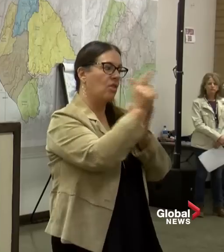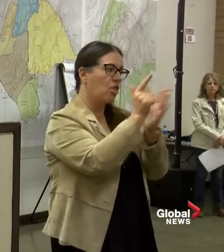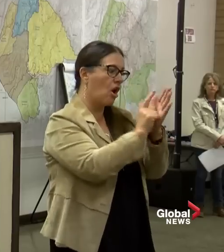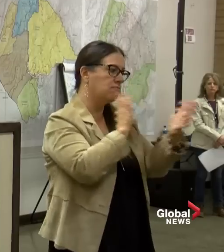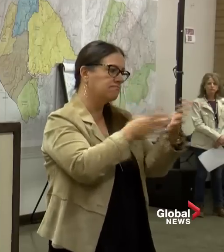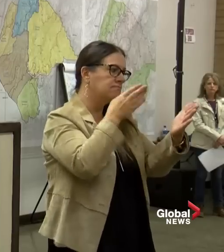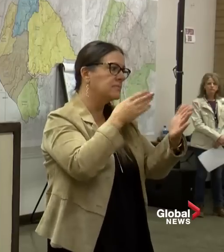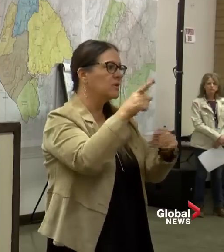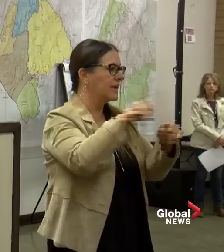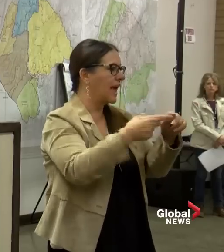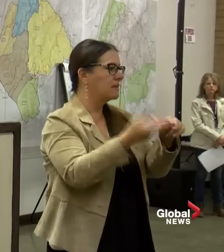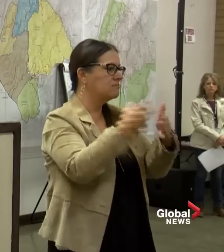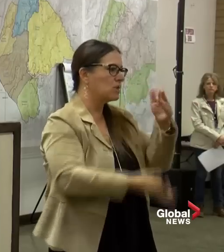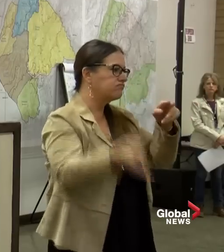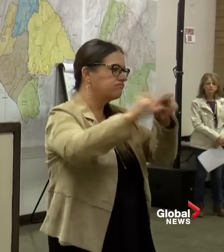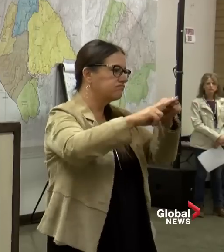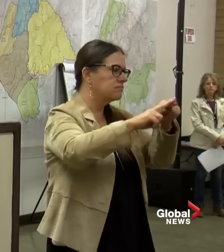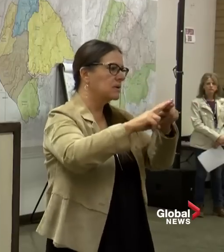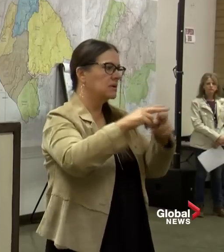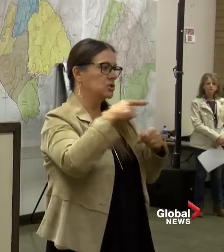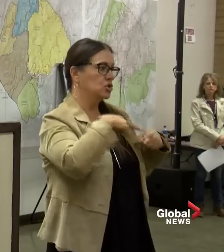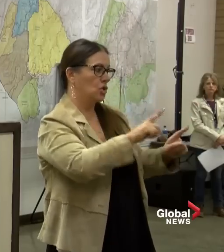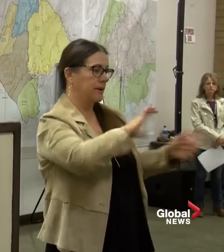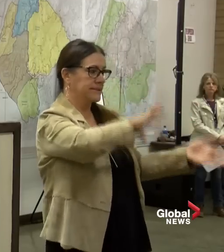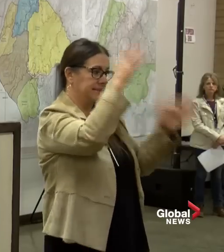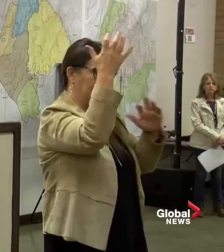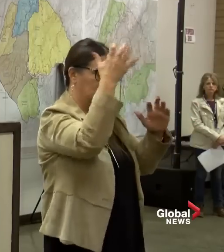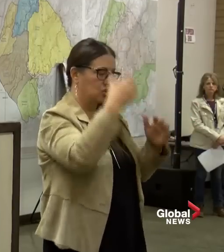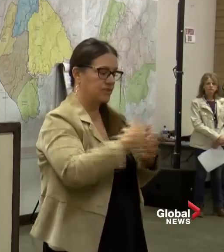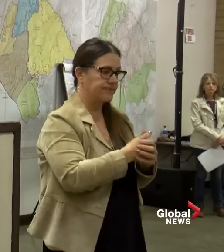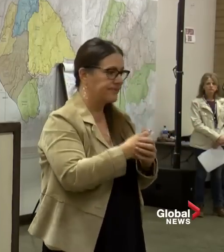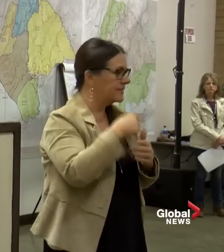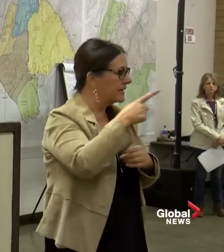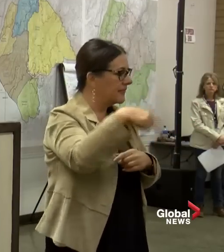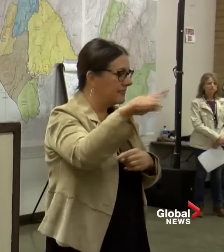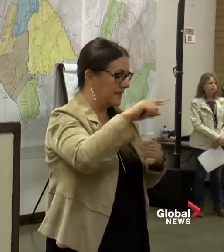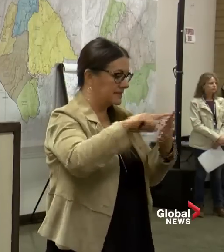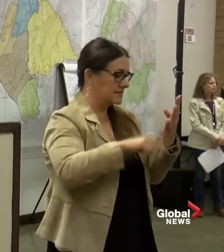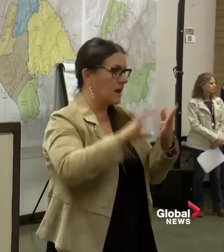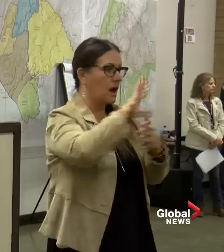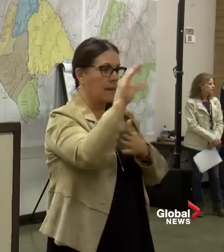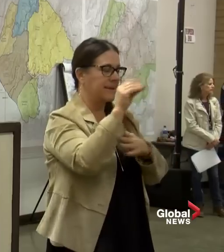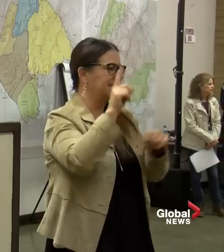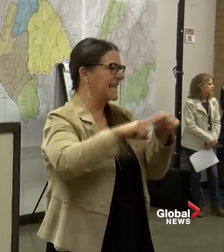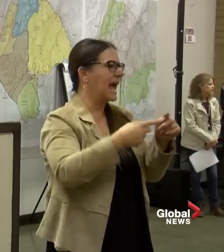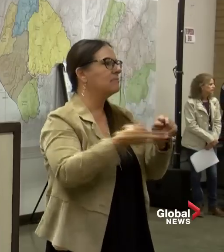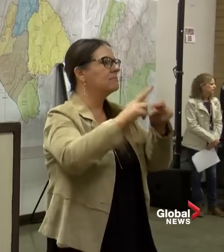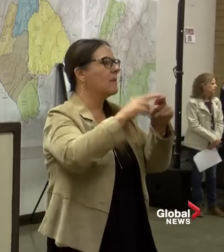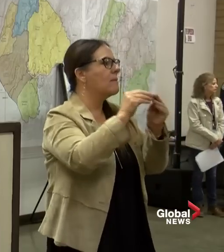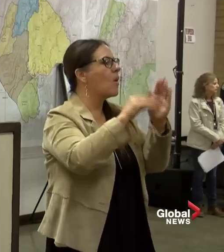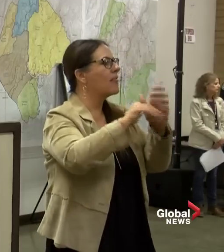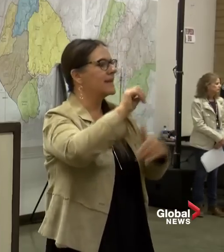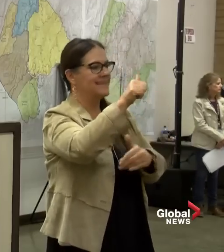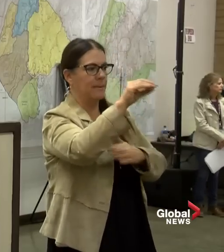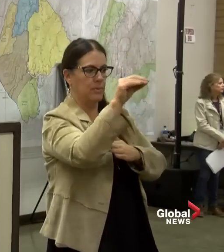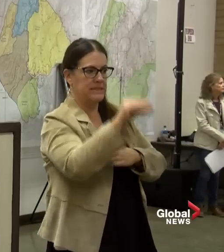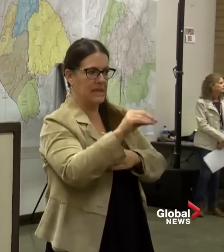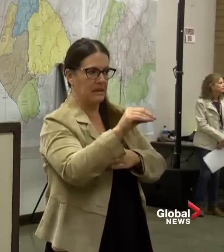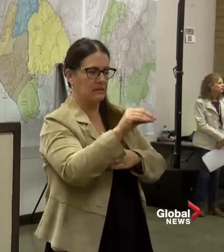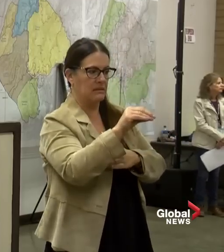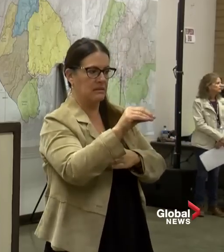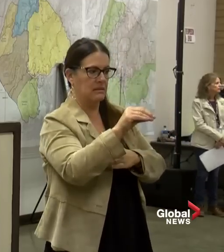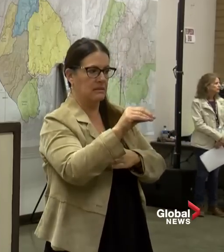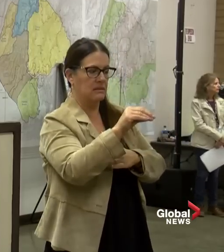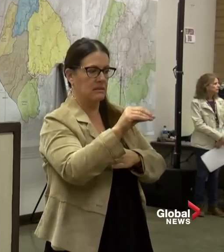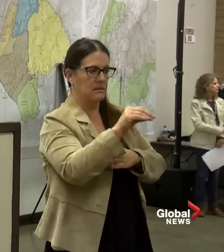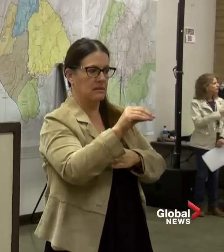statutes. People are not allowed to jack up prices more than 10% of what they were before